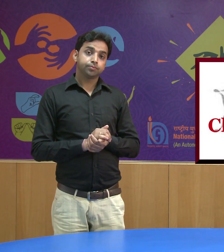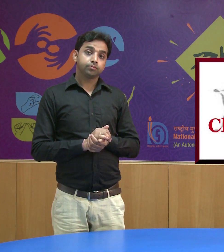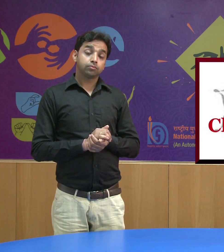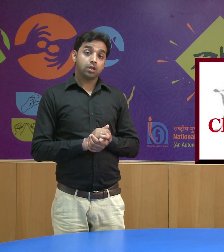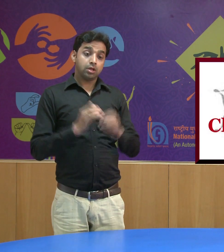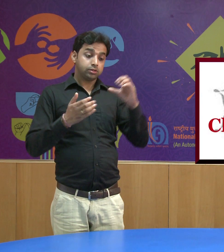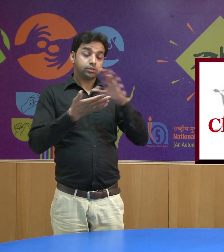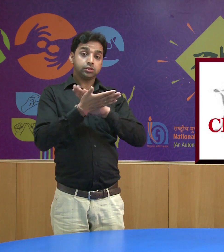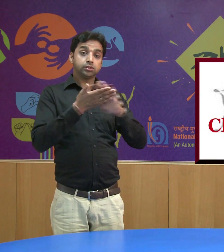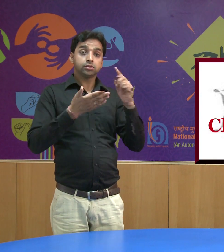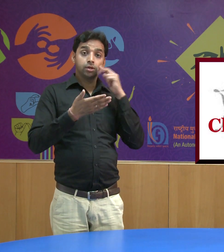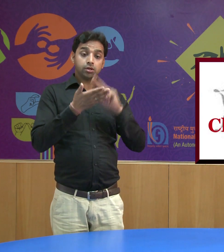Chinese traveler